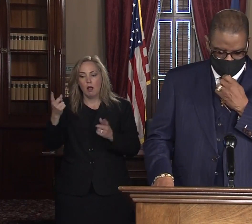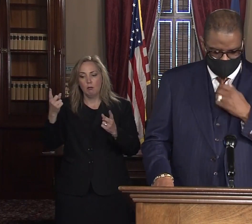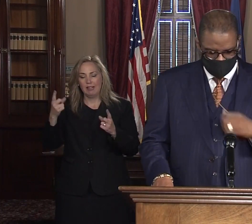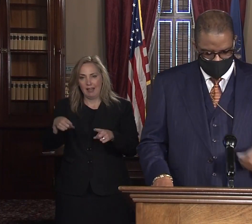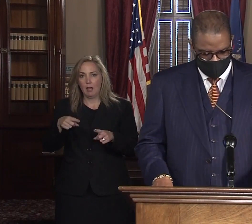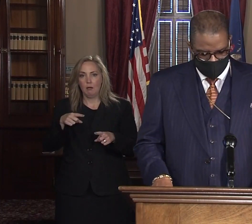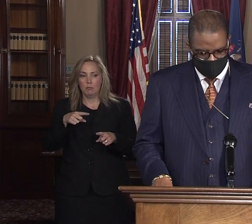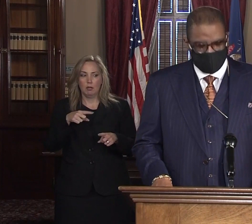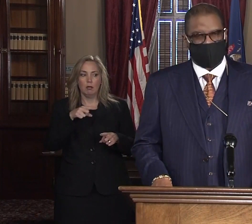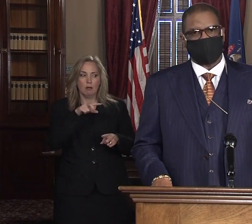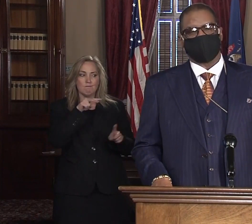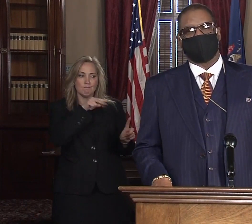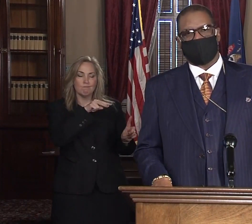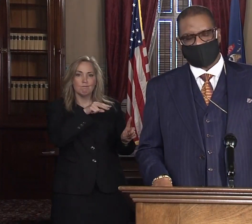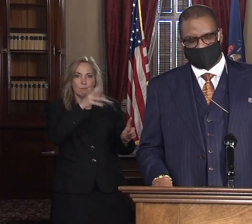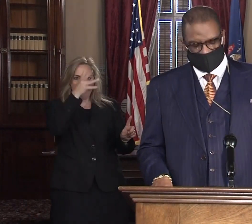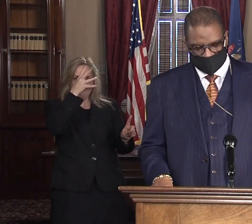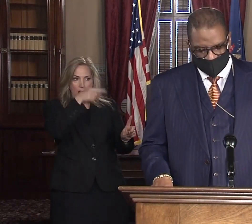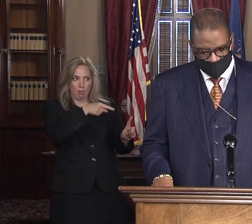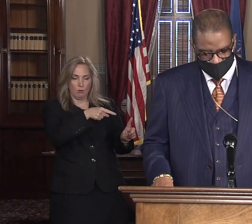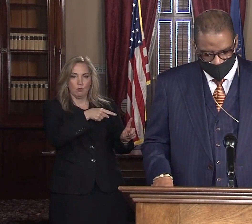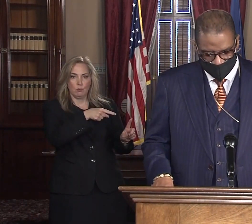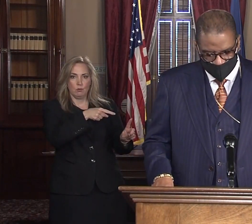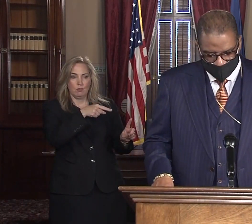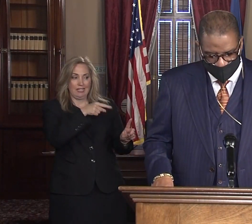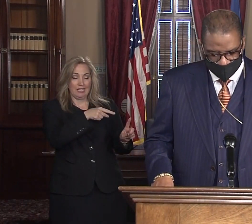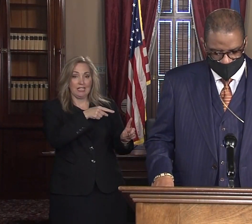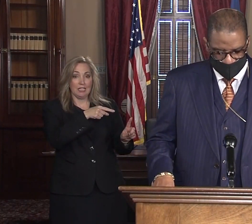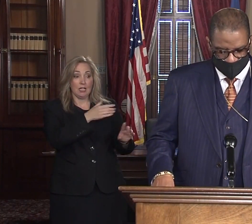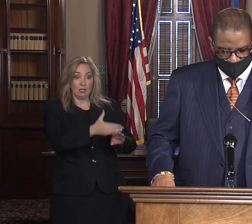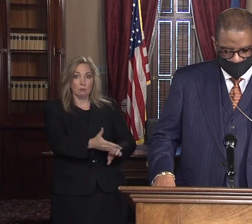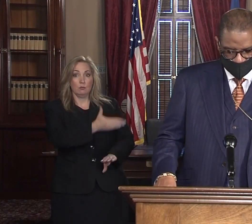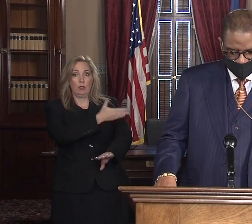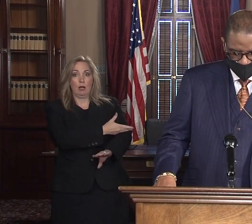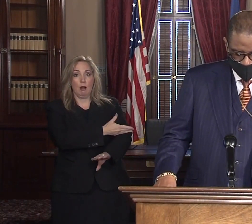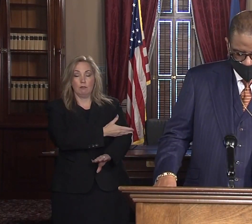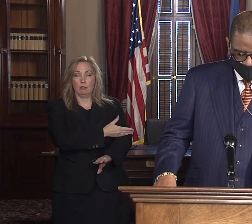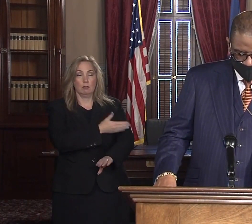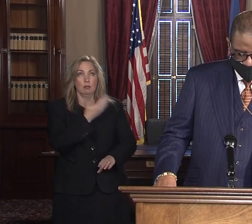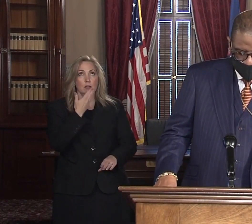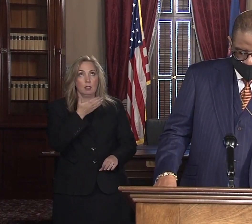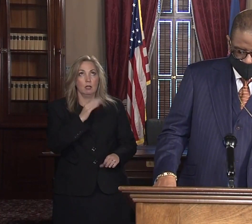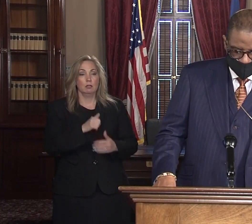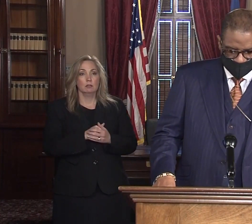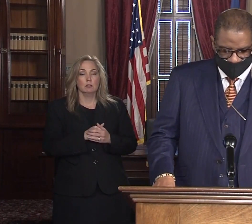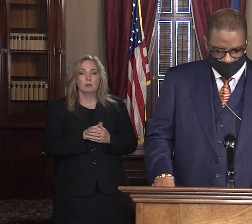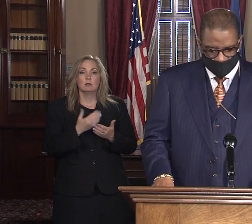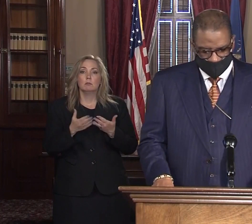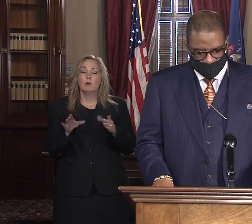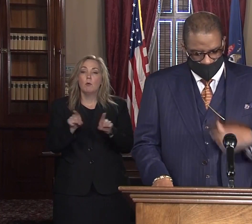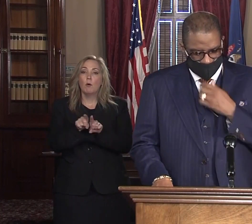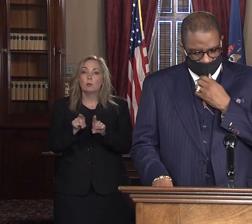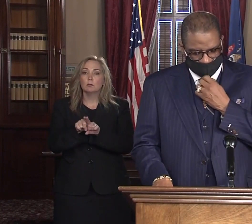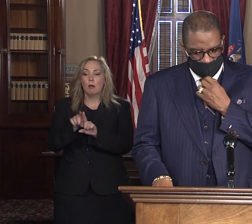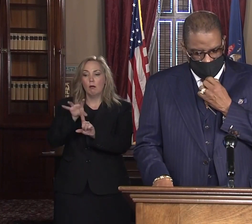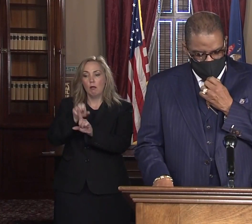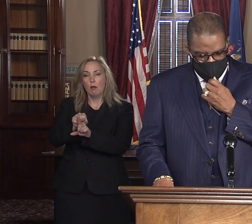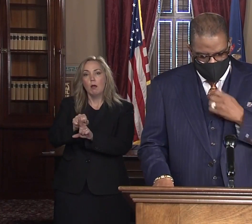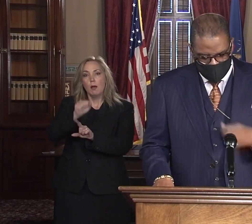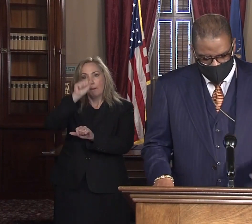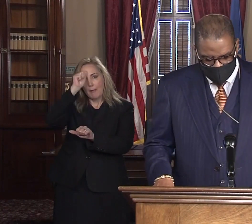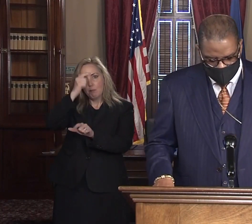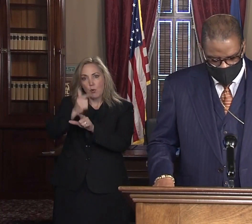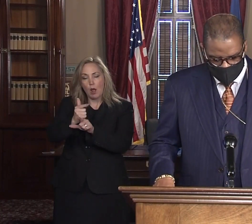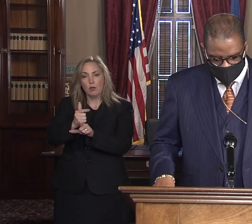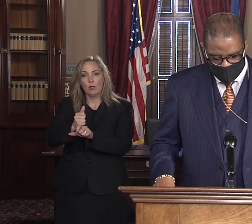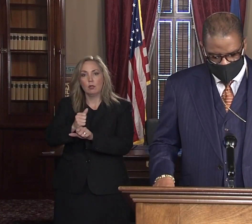father, who has miraculously recovered, thank God. And it also attacked my brother, my son, and